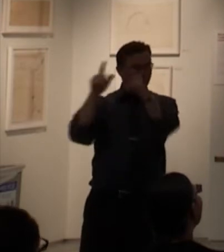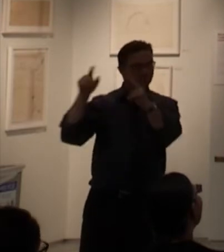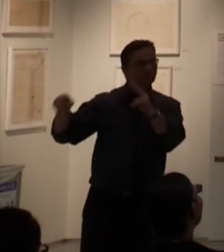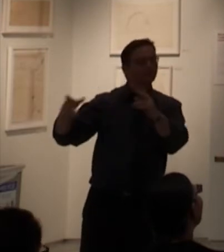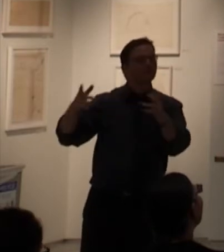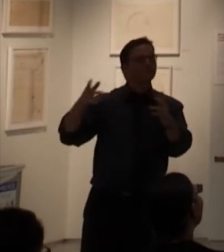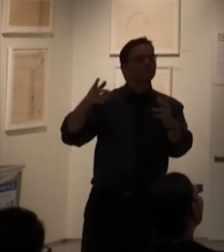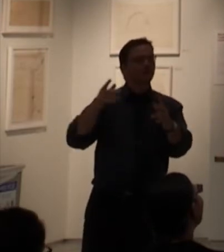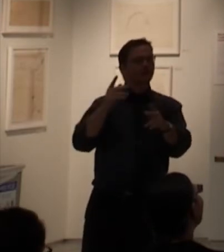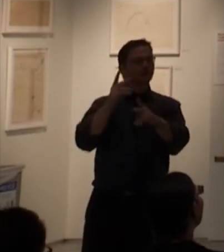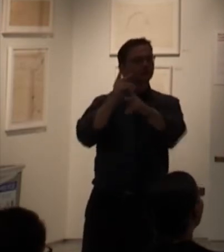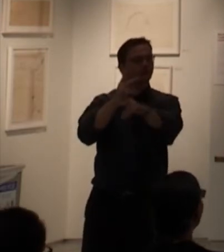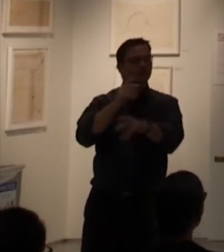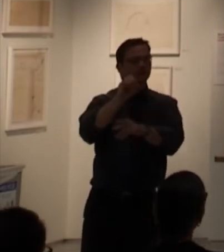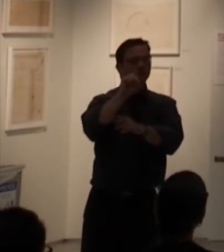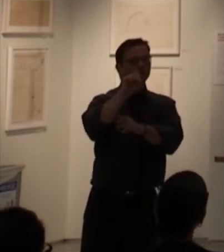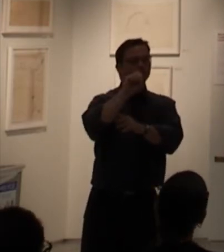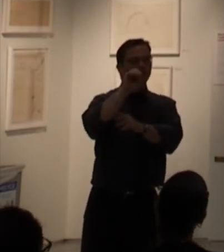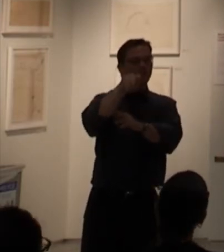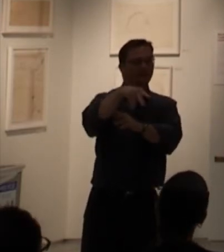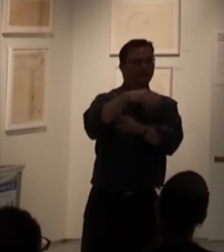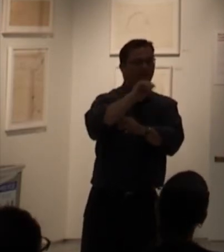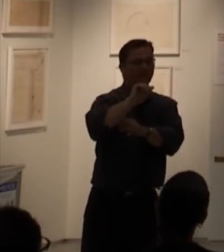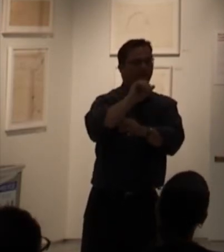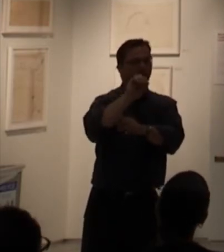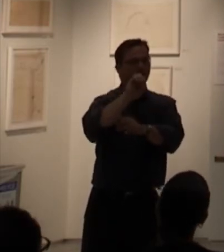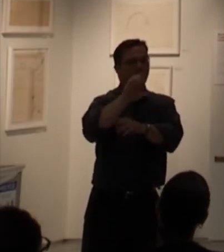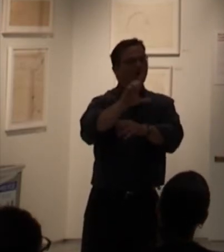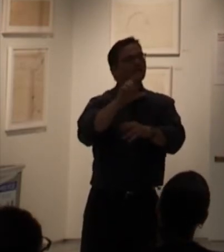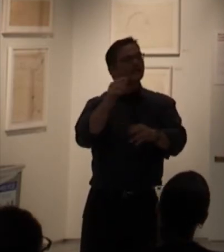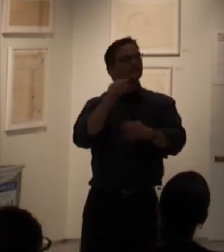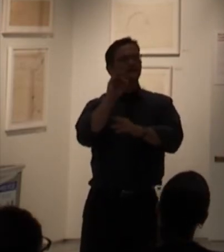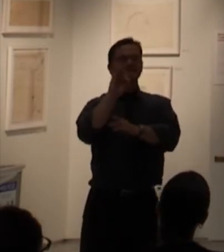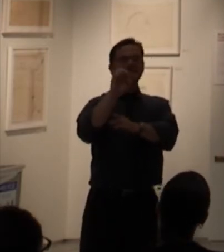was dedicated to Sophie Calle, a feminist